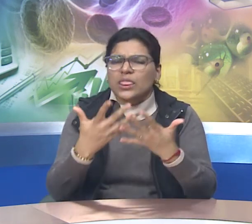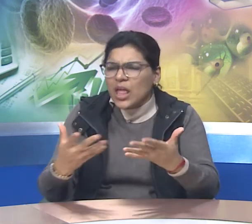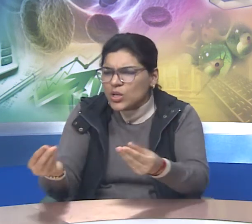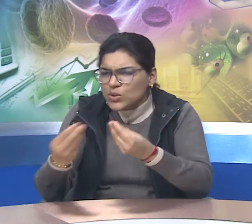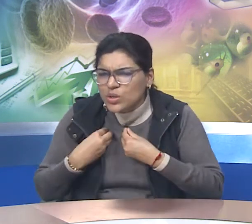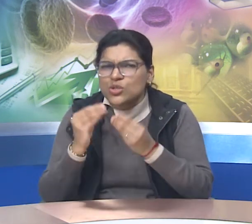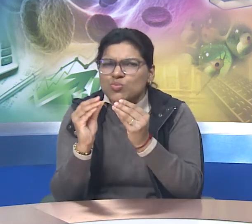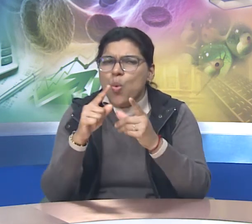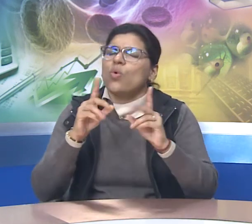in a